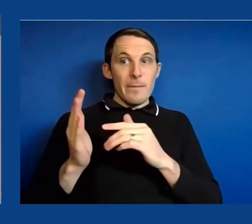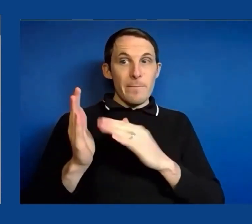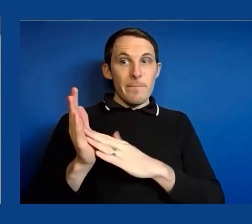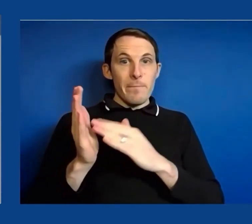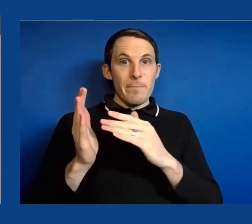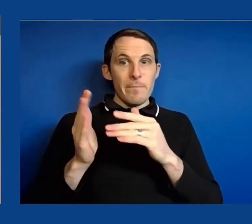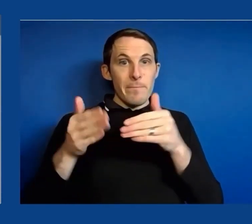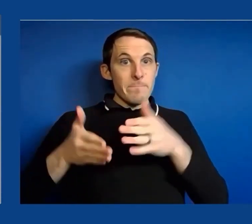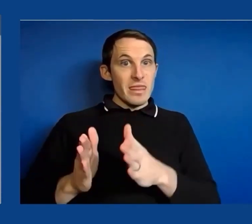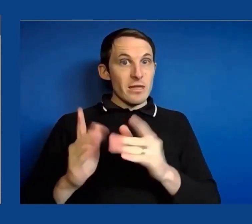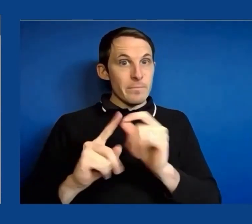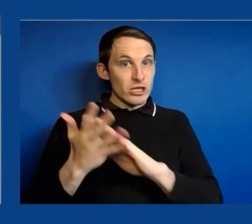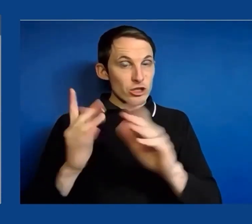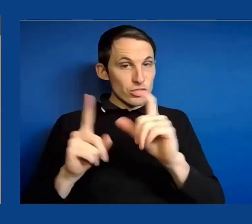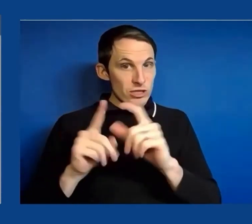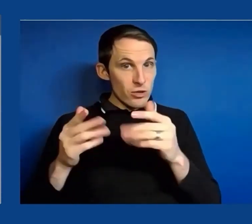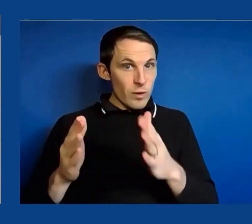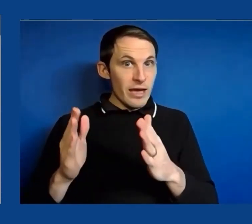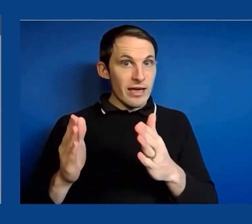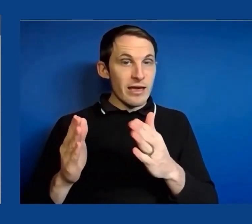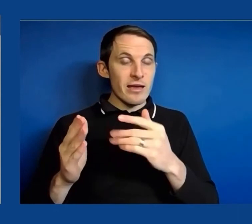challenged the